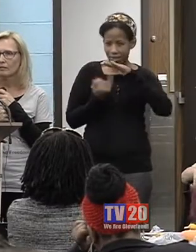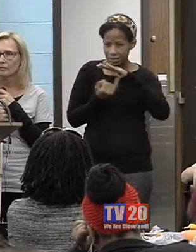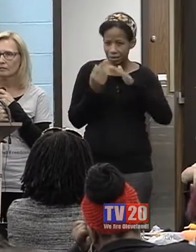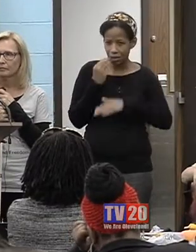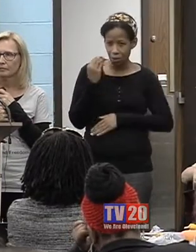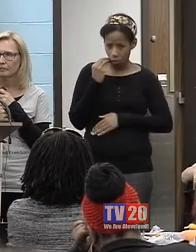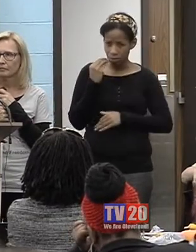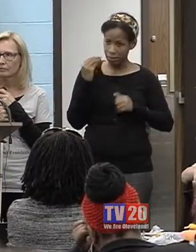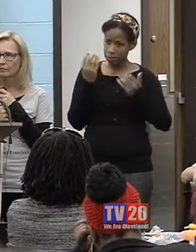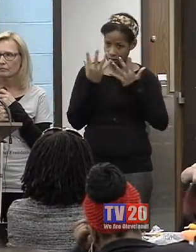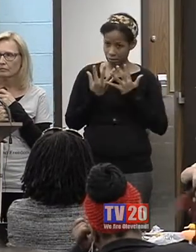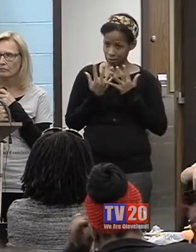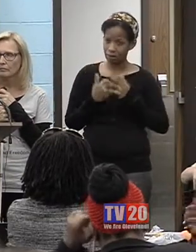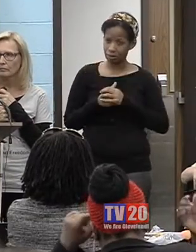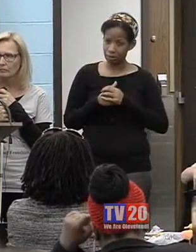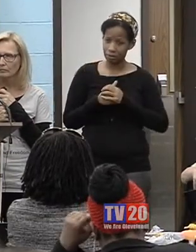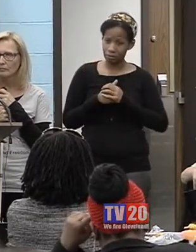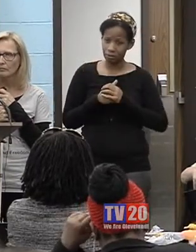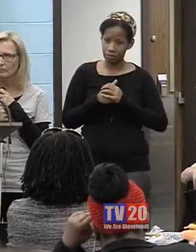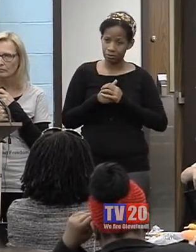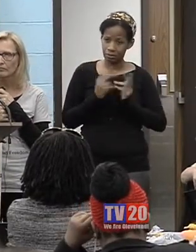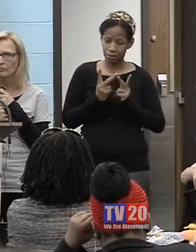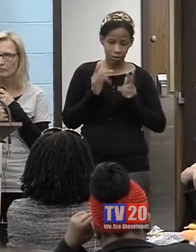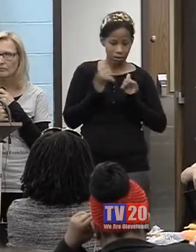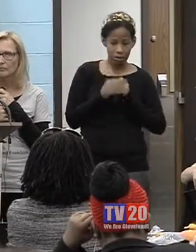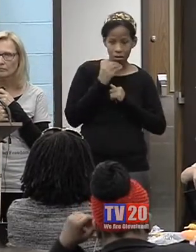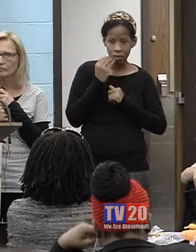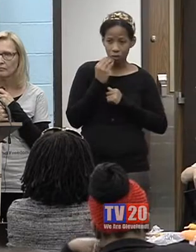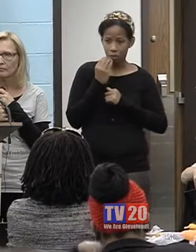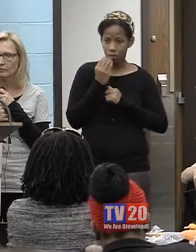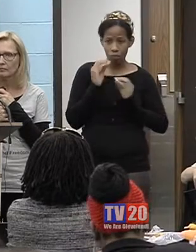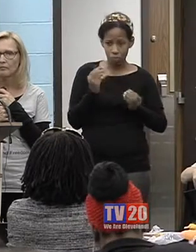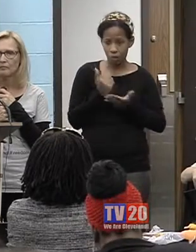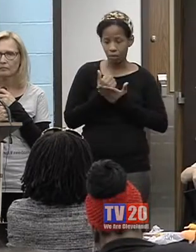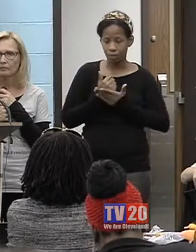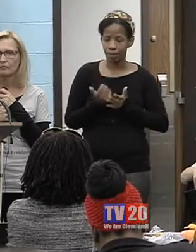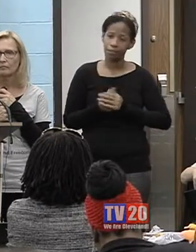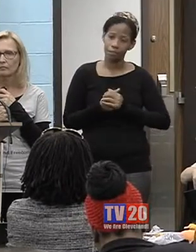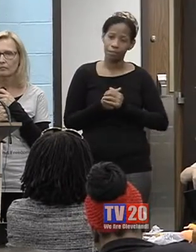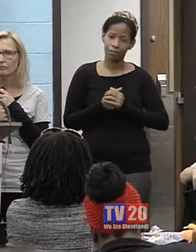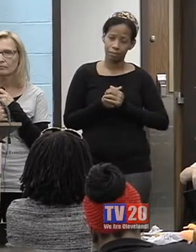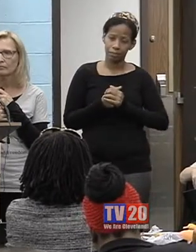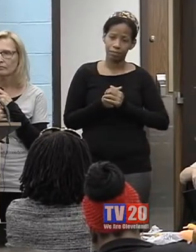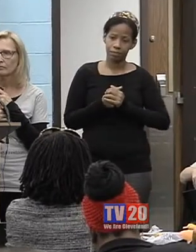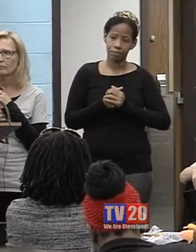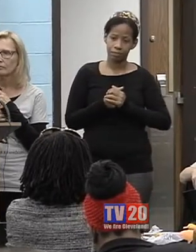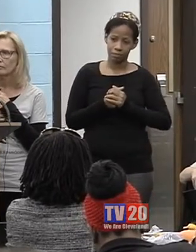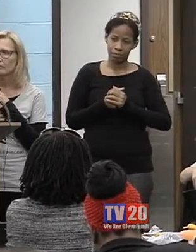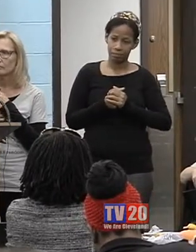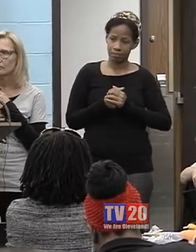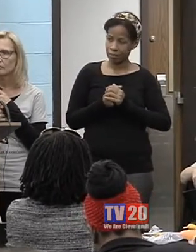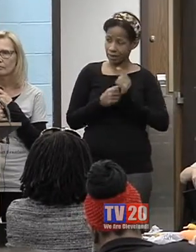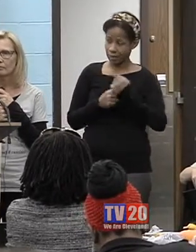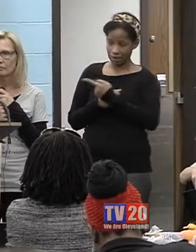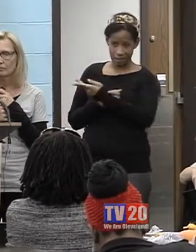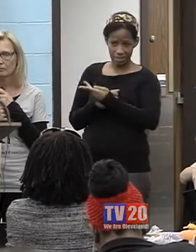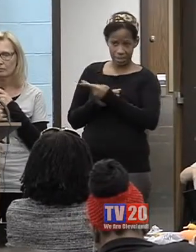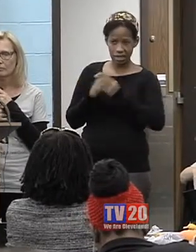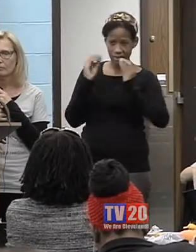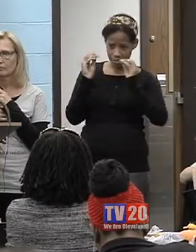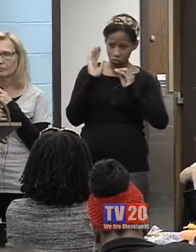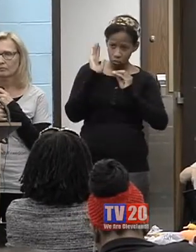to take their own medicine. They don't know how to do so many things. And that's what we teach them to